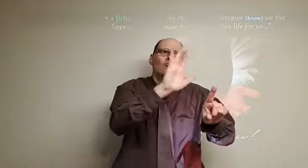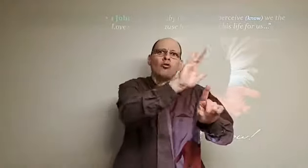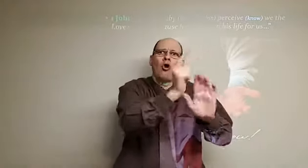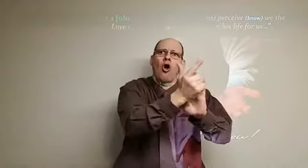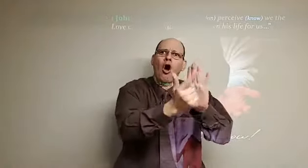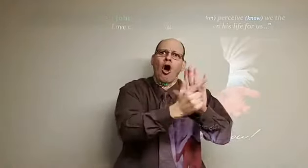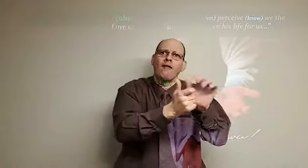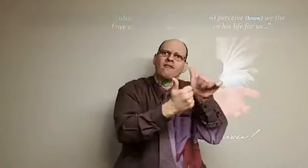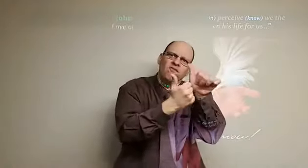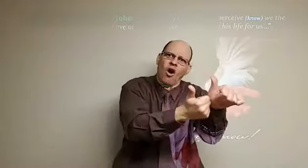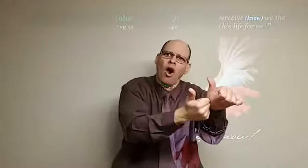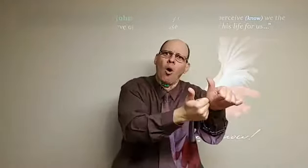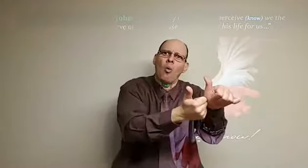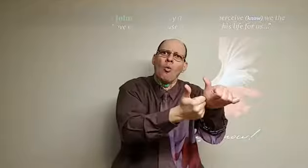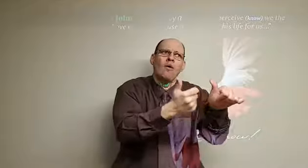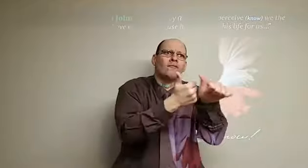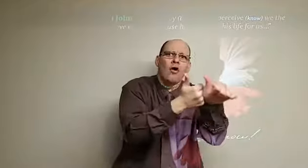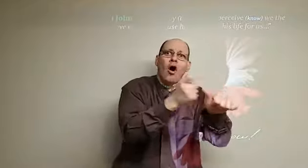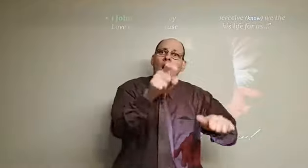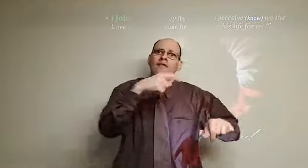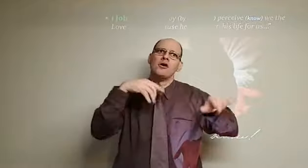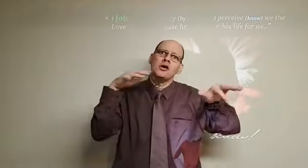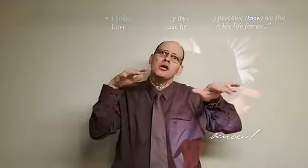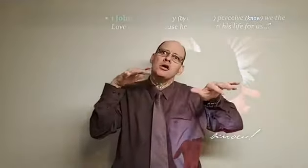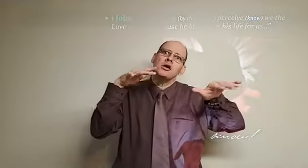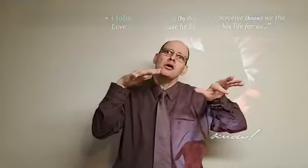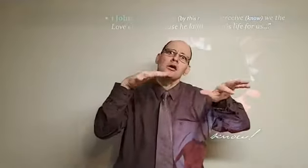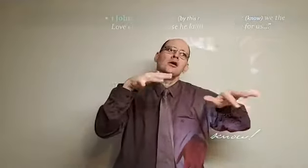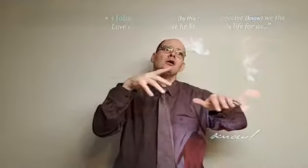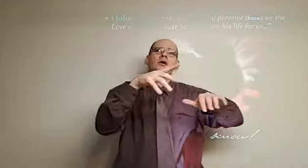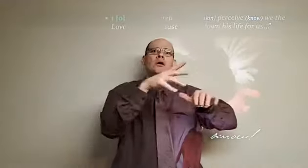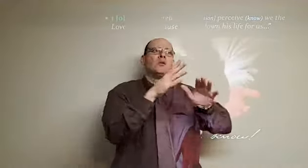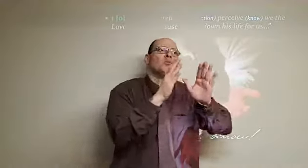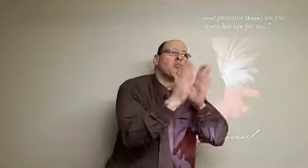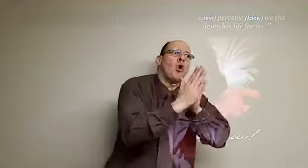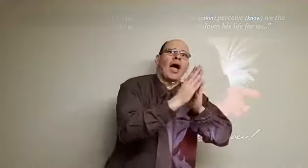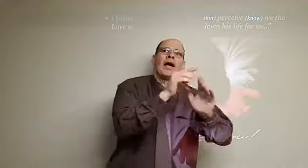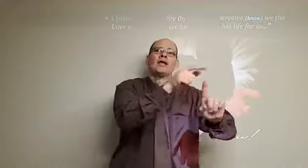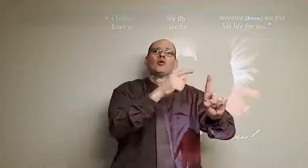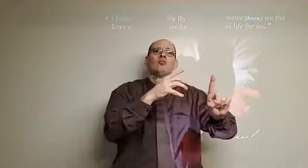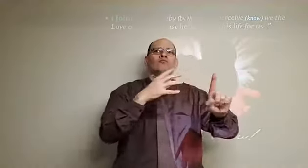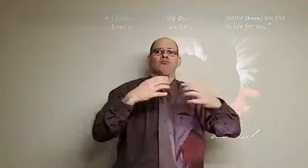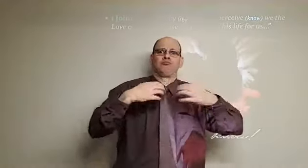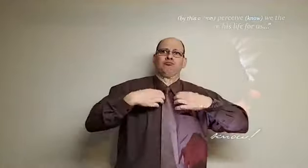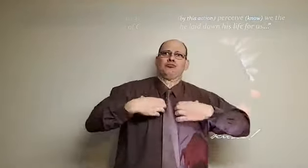and we would have had to continue following the plan that Moses preached the message